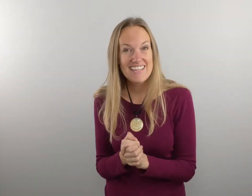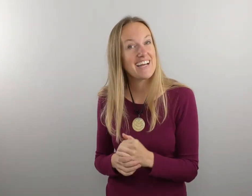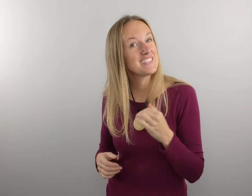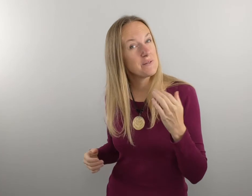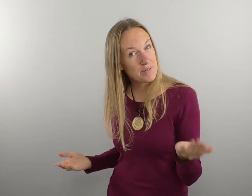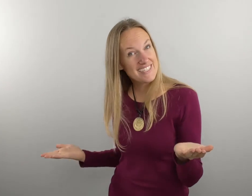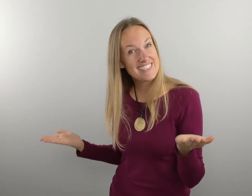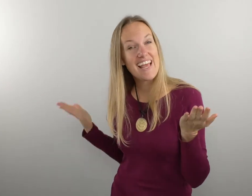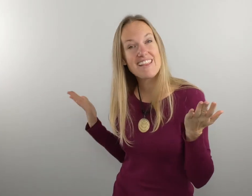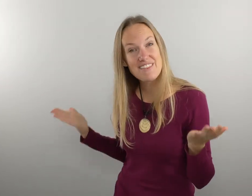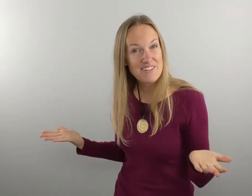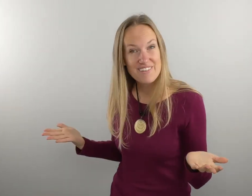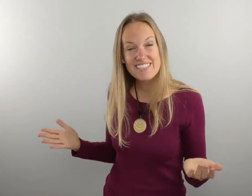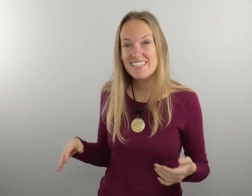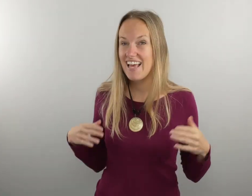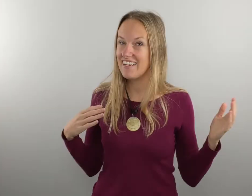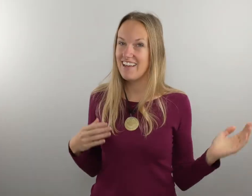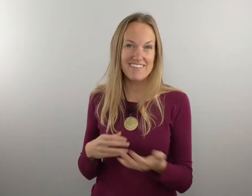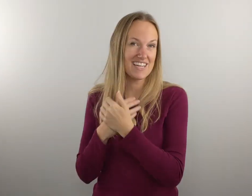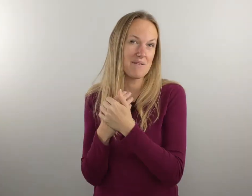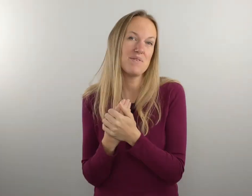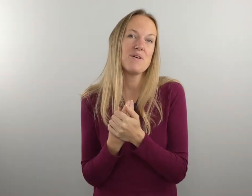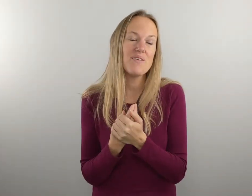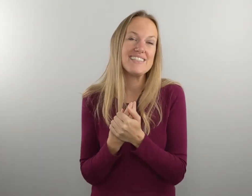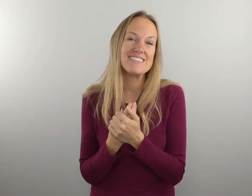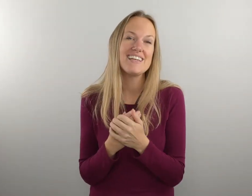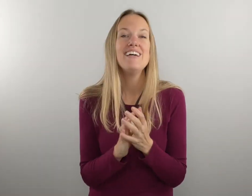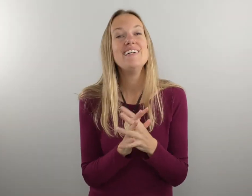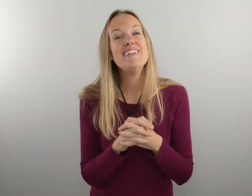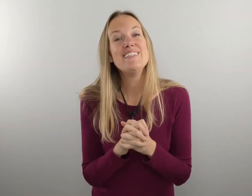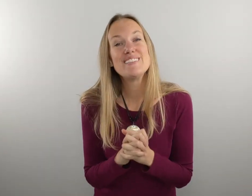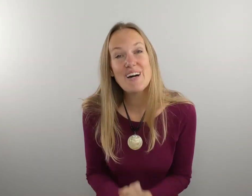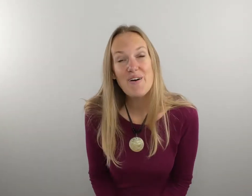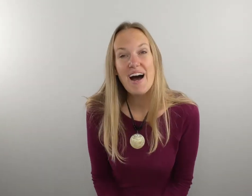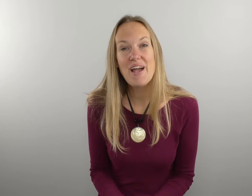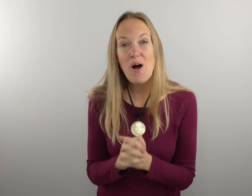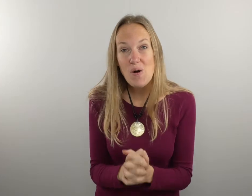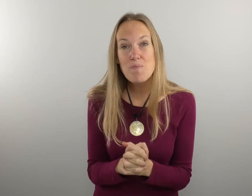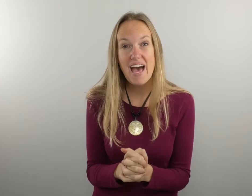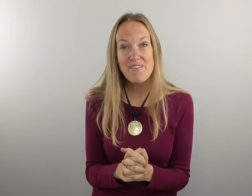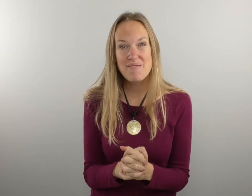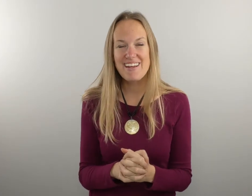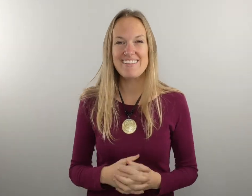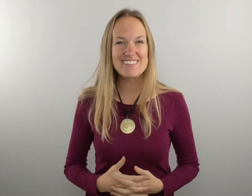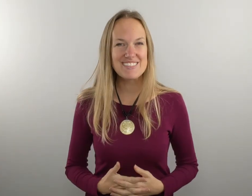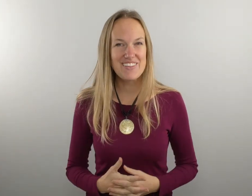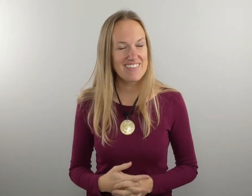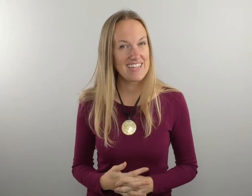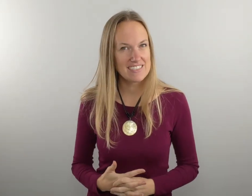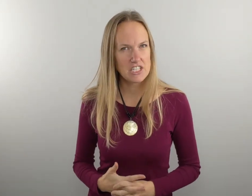That's the bridge, the third verse, and another time through the chorus. So I hope that one went a little smoother than yesterday's.